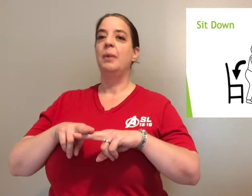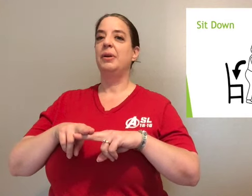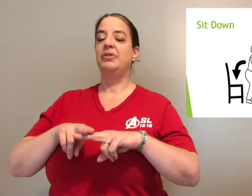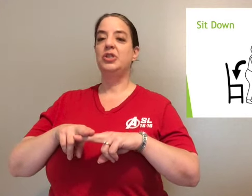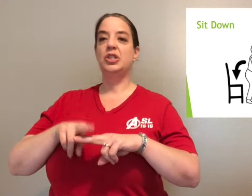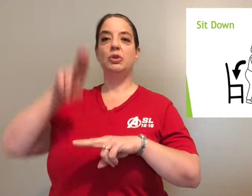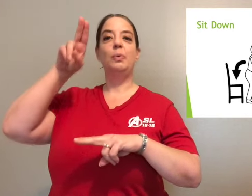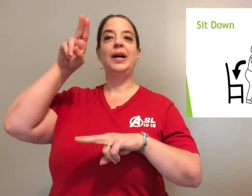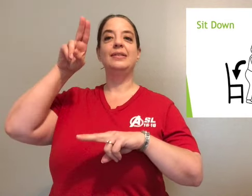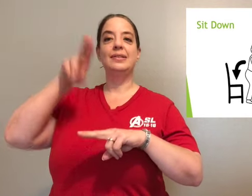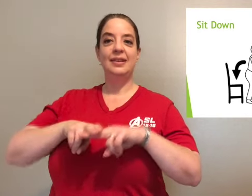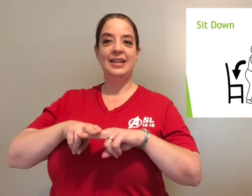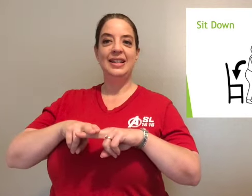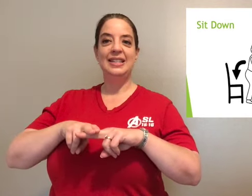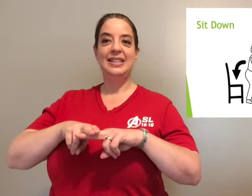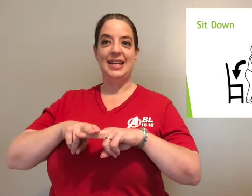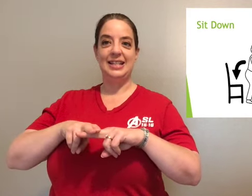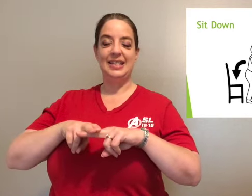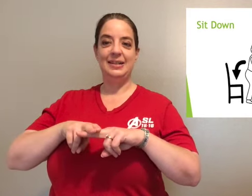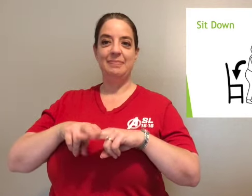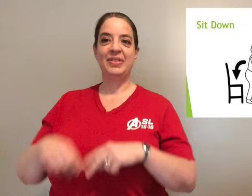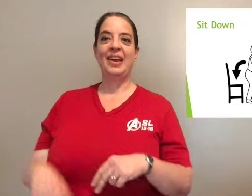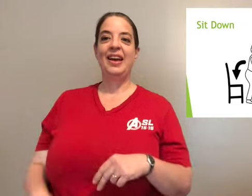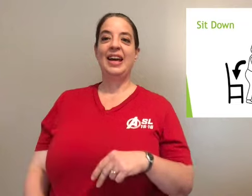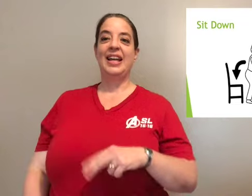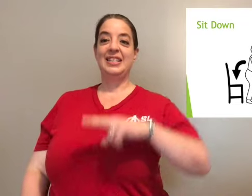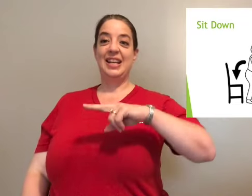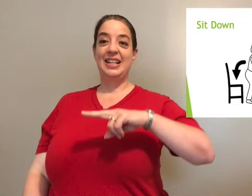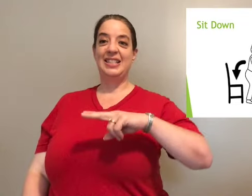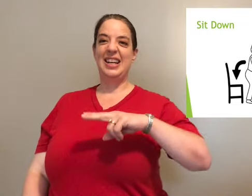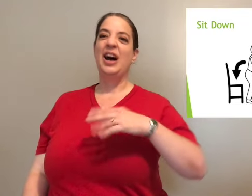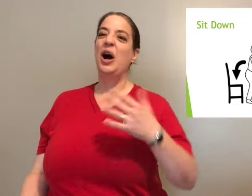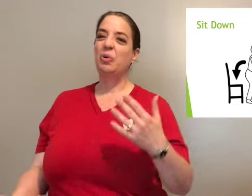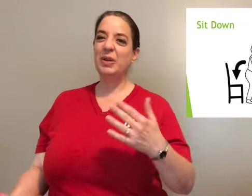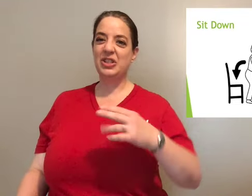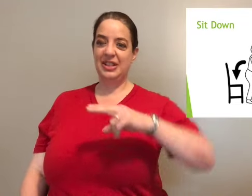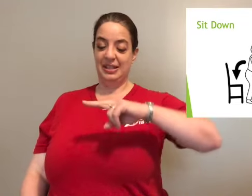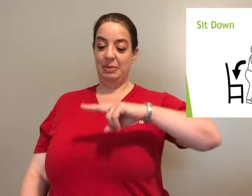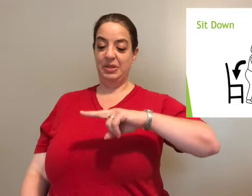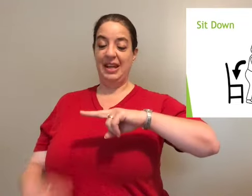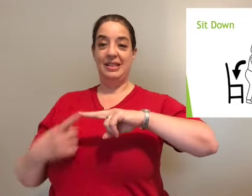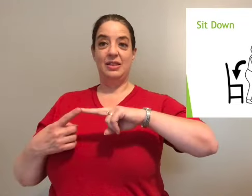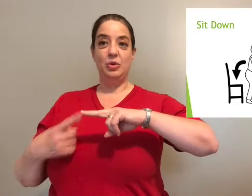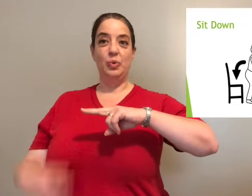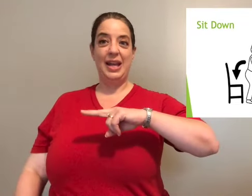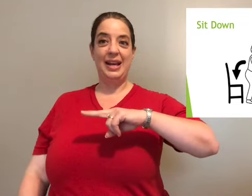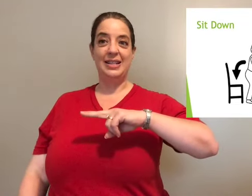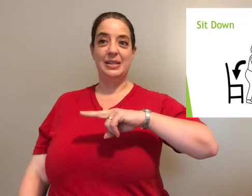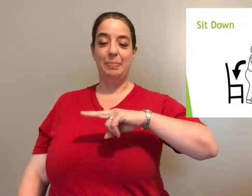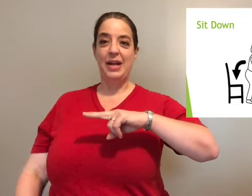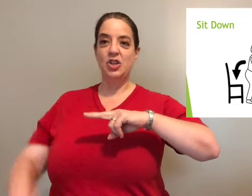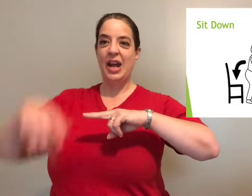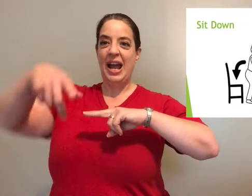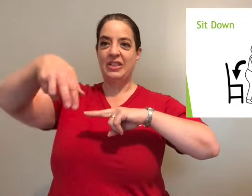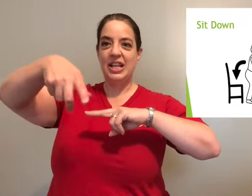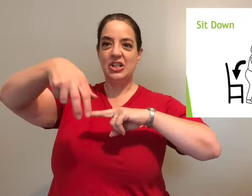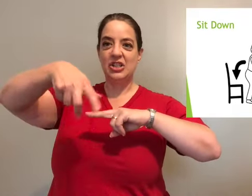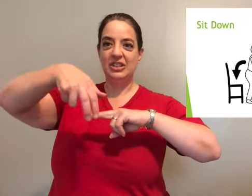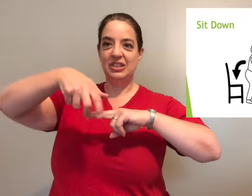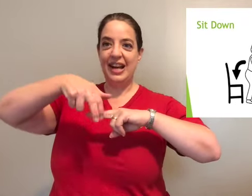if you just do it once, sit. And it's the idea, originally the sign was like the weak hand is the bench, and then here's the little legs,